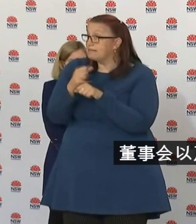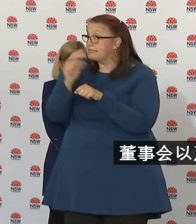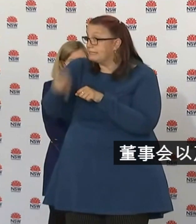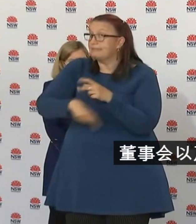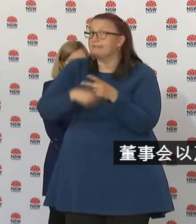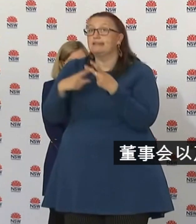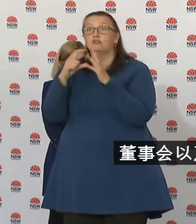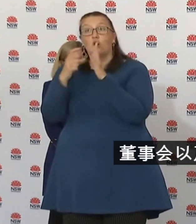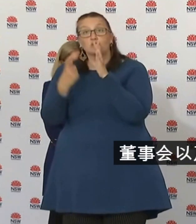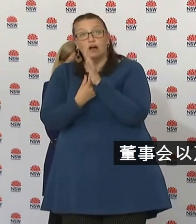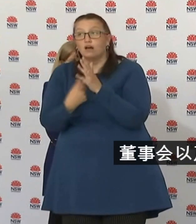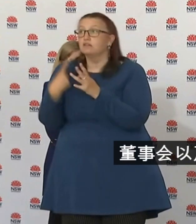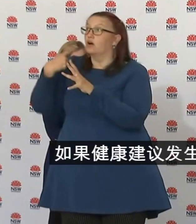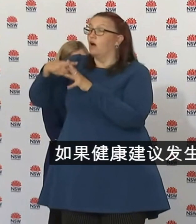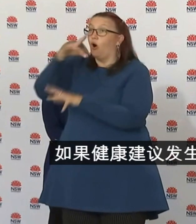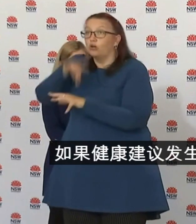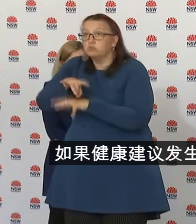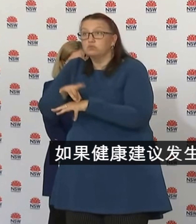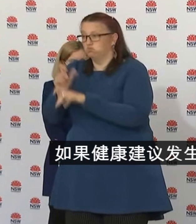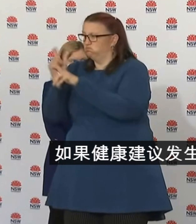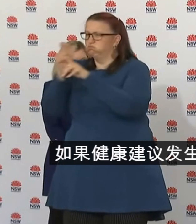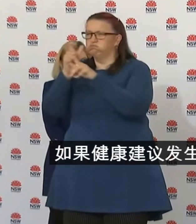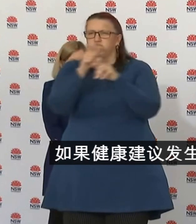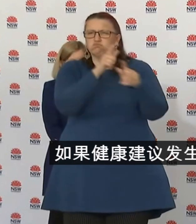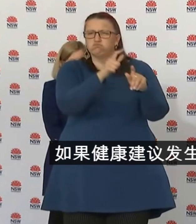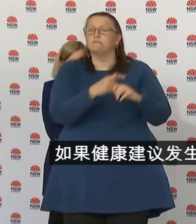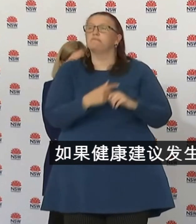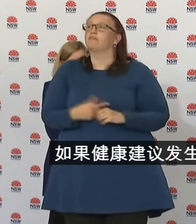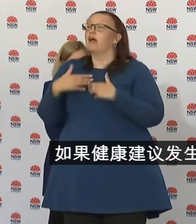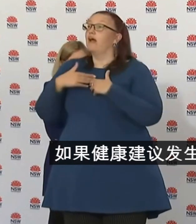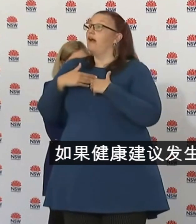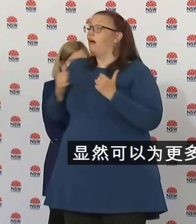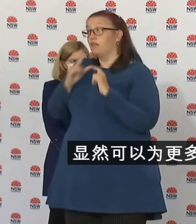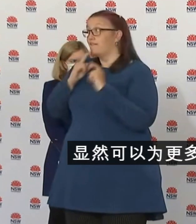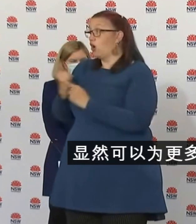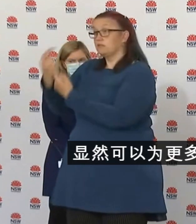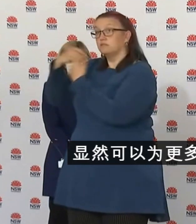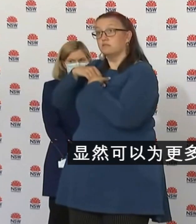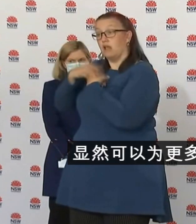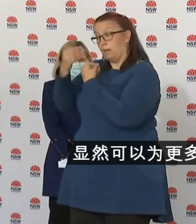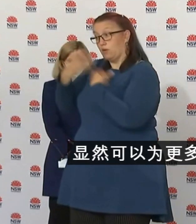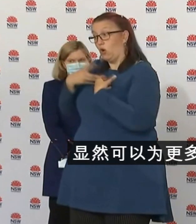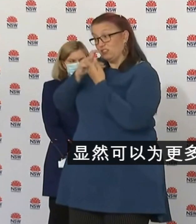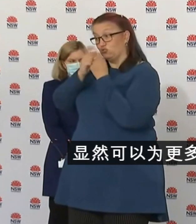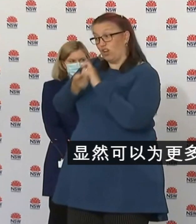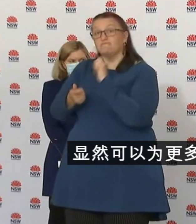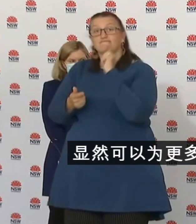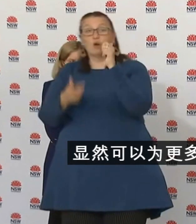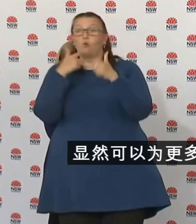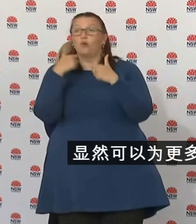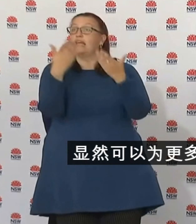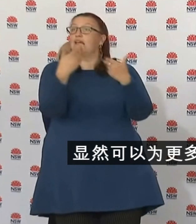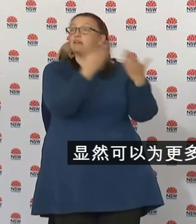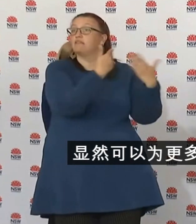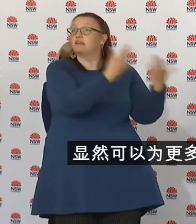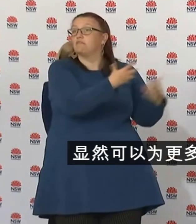happen in relation to the rural and regional access points, that's up to the health advice. If the health advice changes, we can obviously provide a greater access for